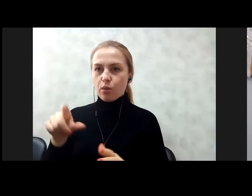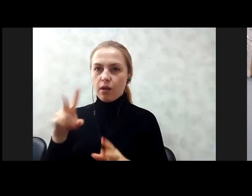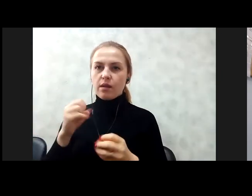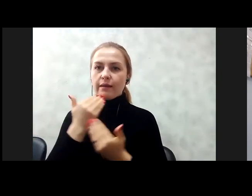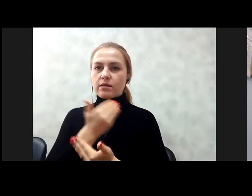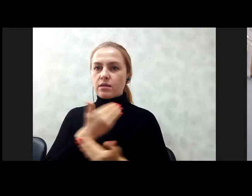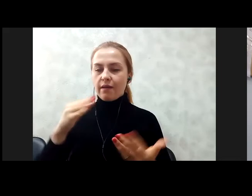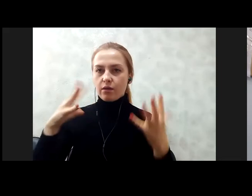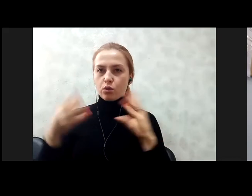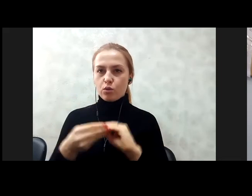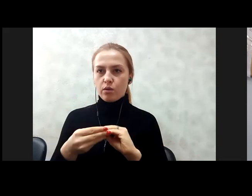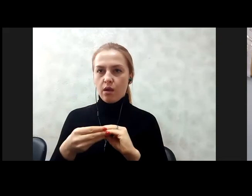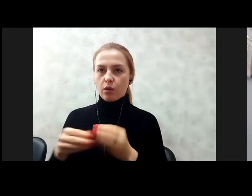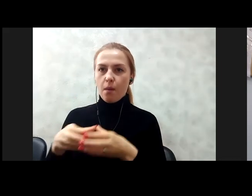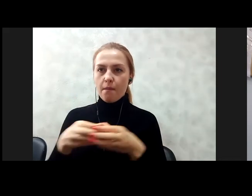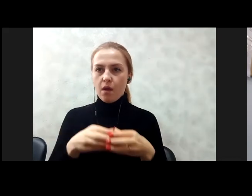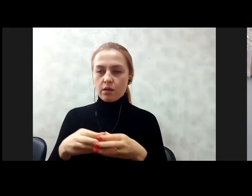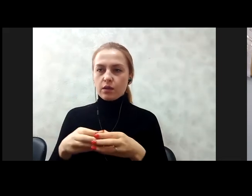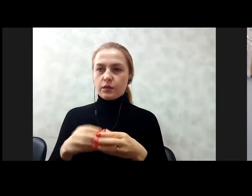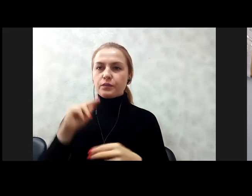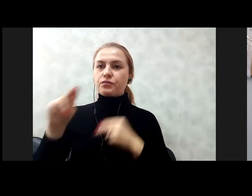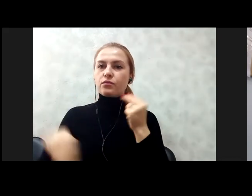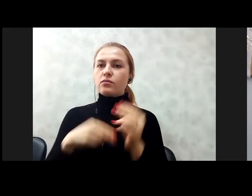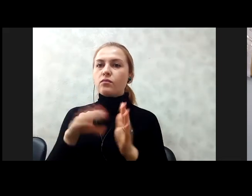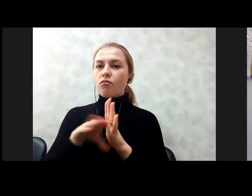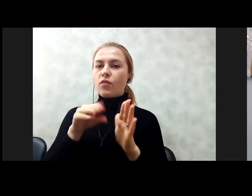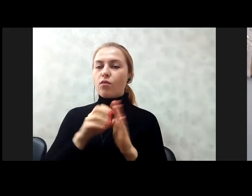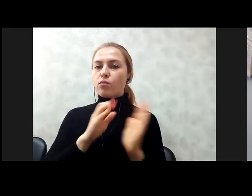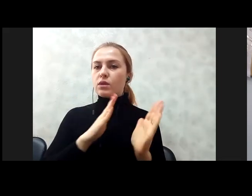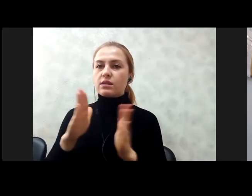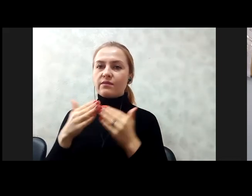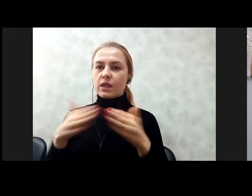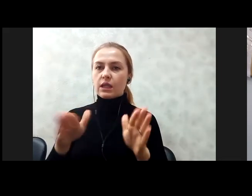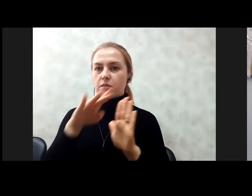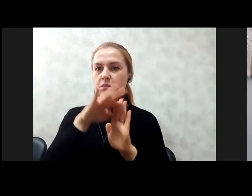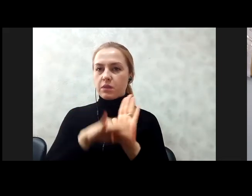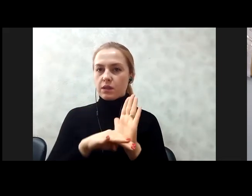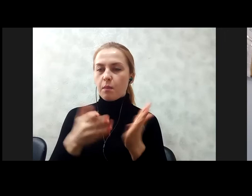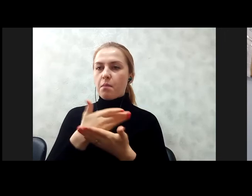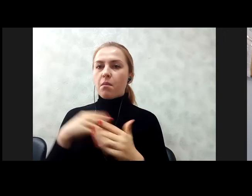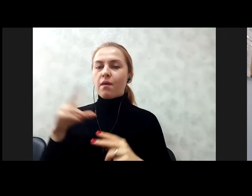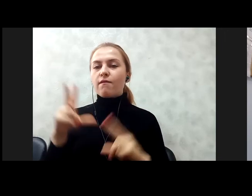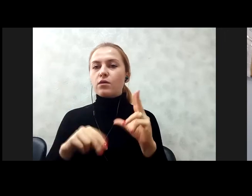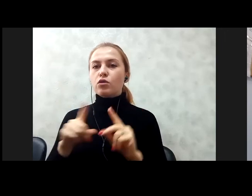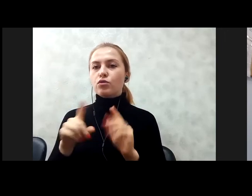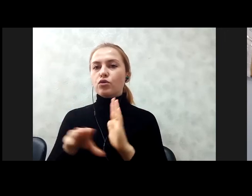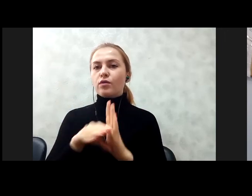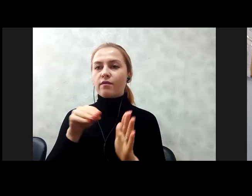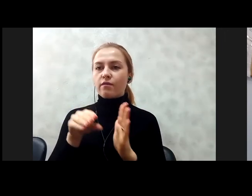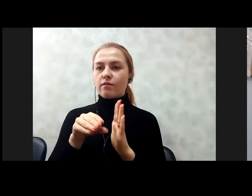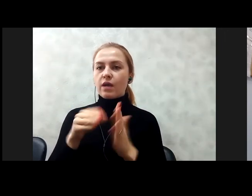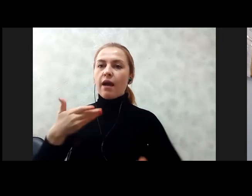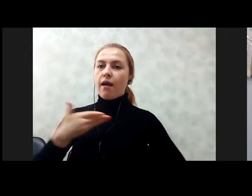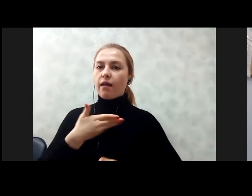the voters' impact on the end result of the voting through these open lists election